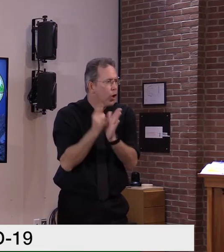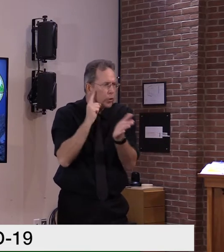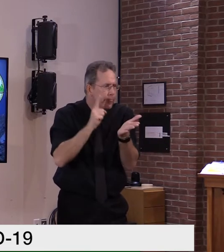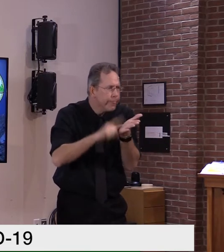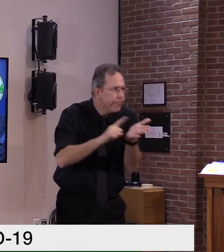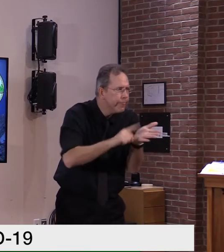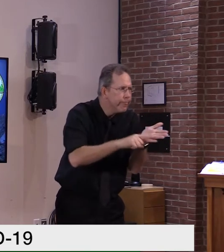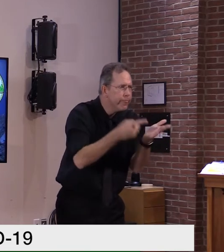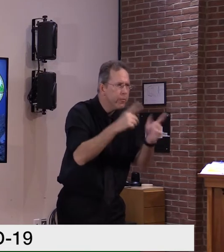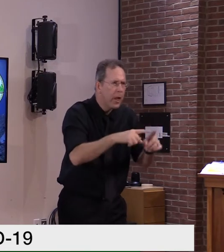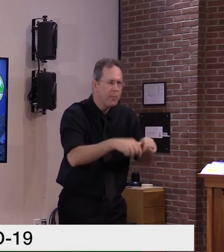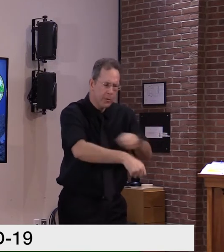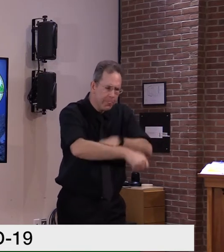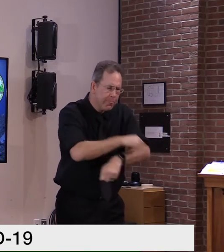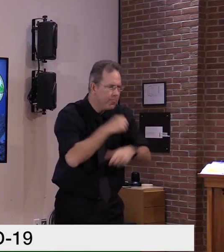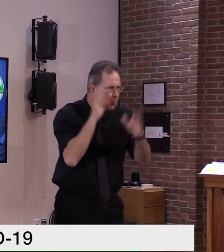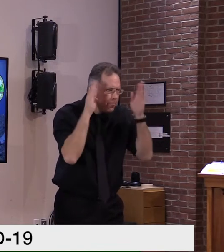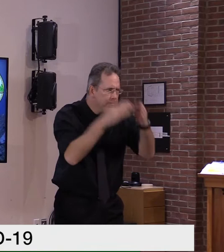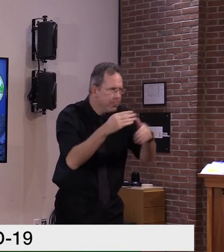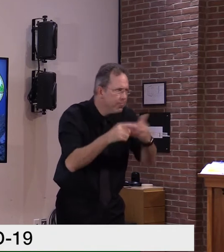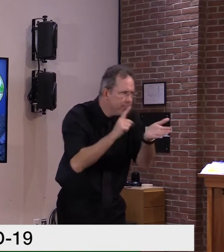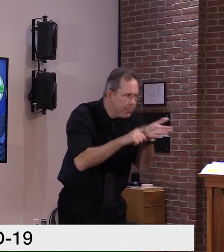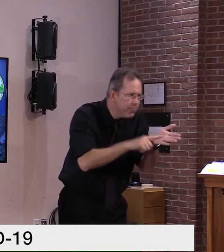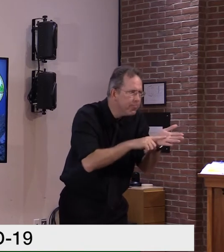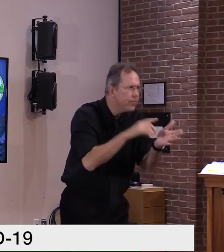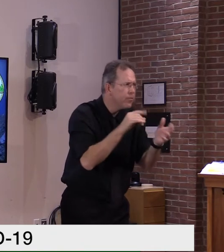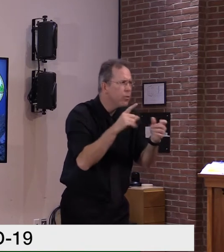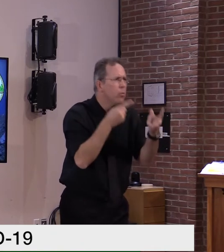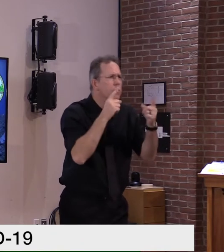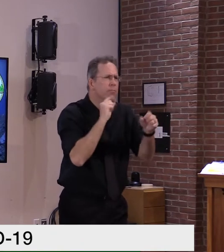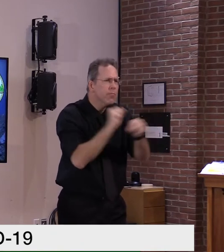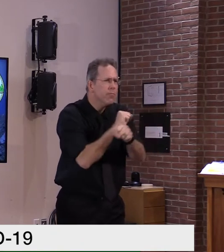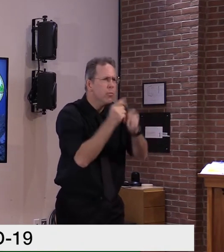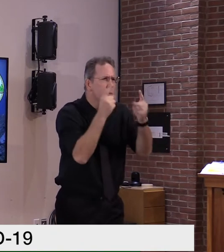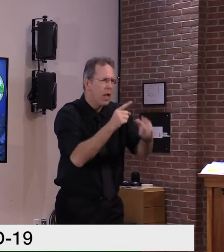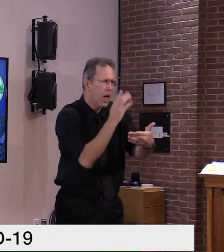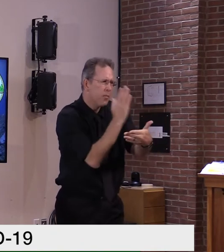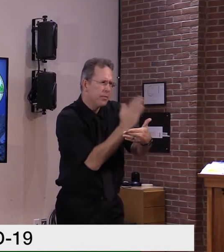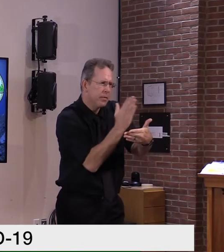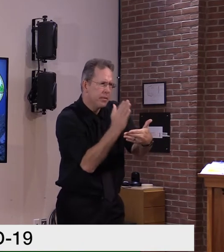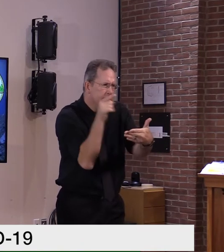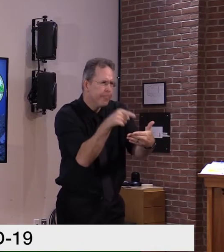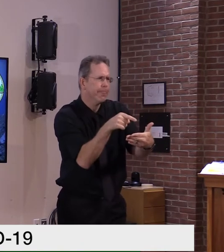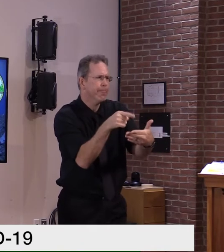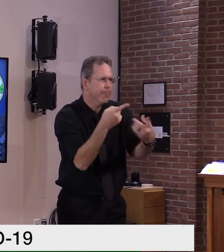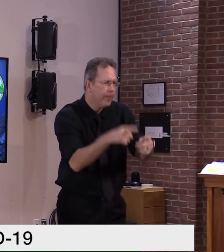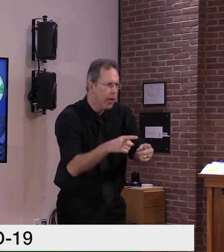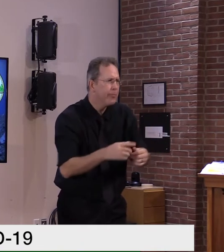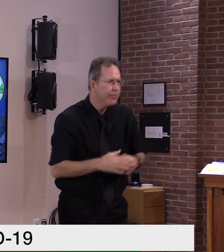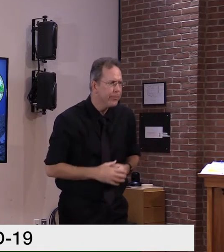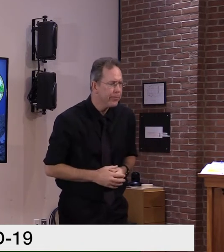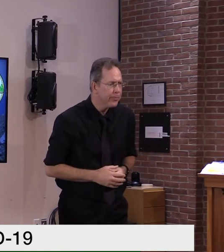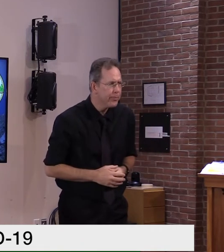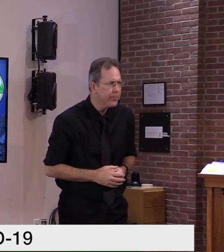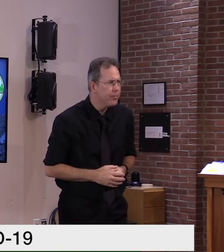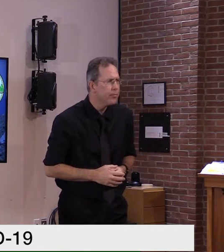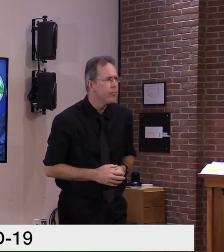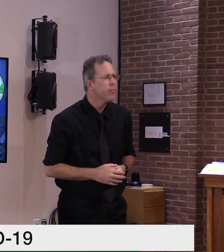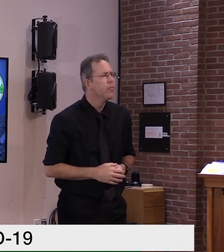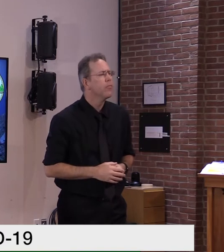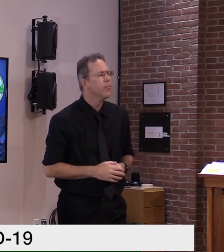and we'll continue to dig into it today to find out. And if there is,